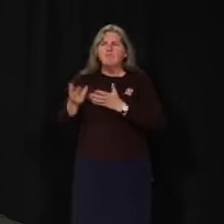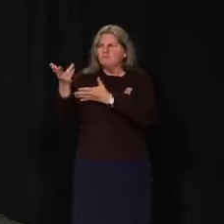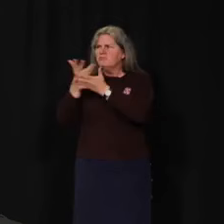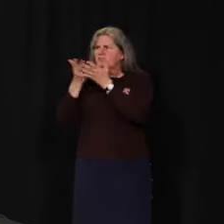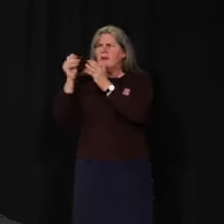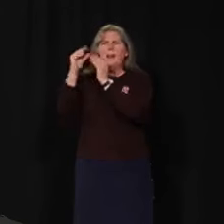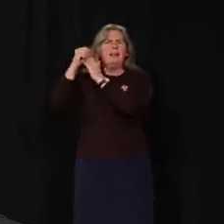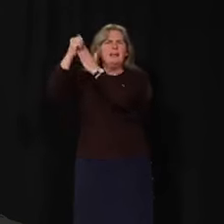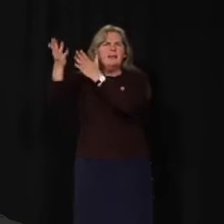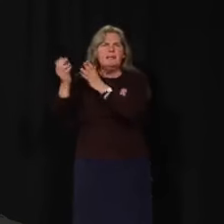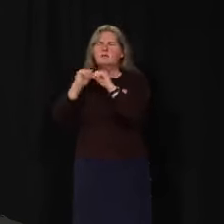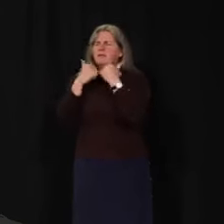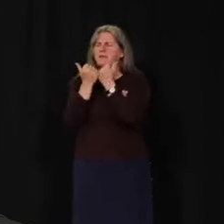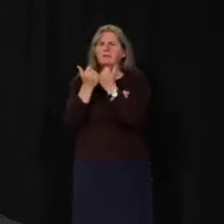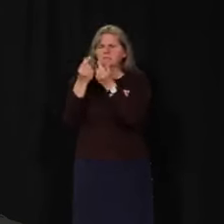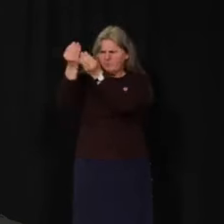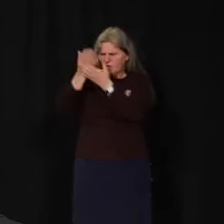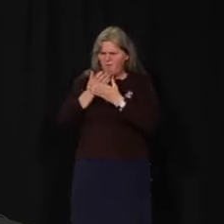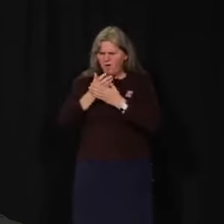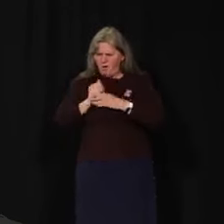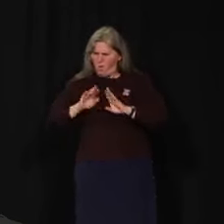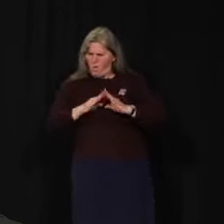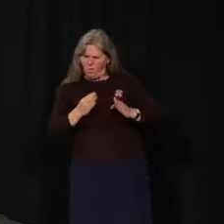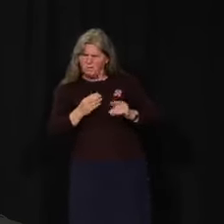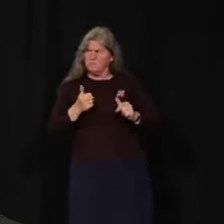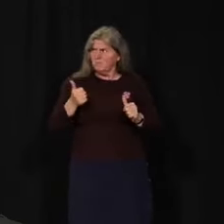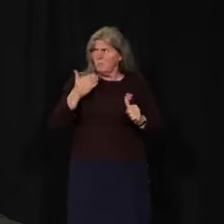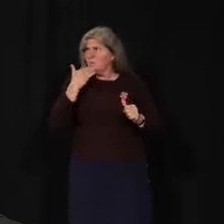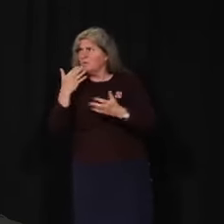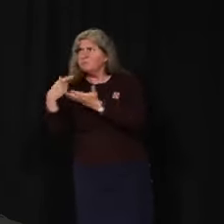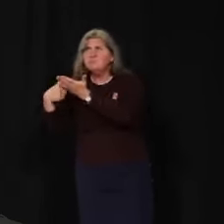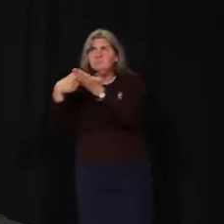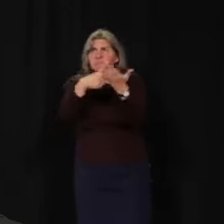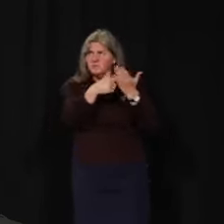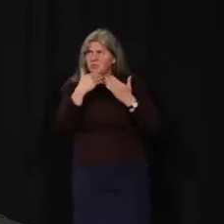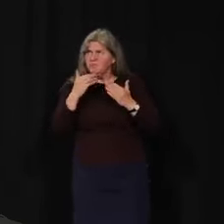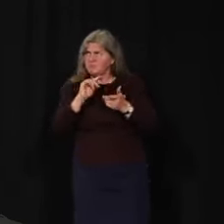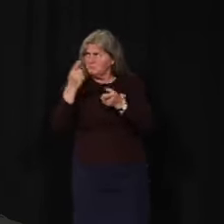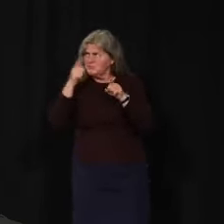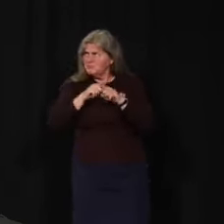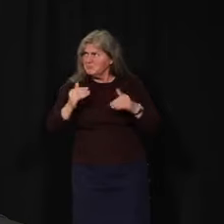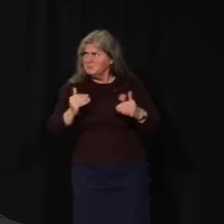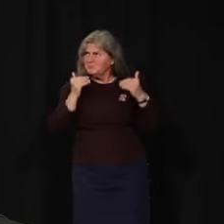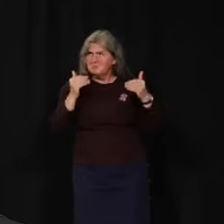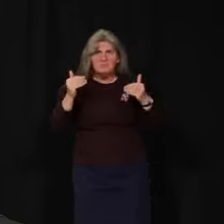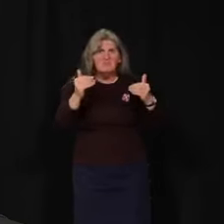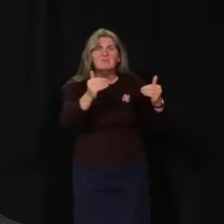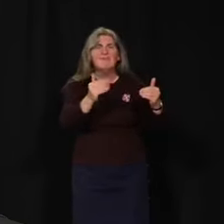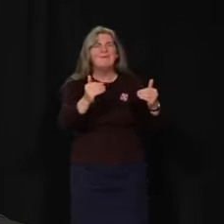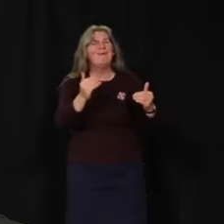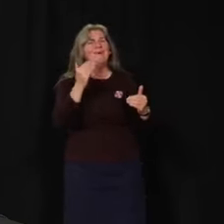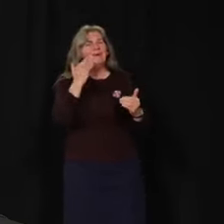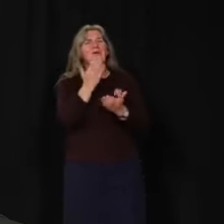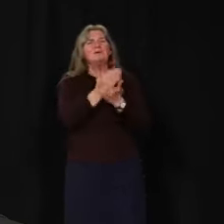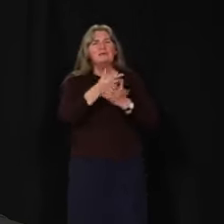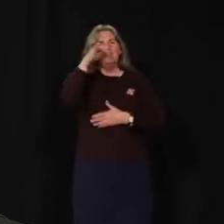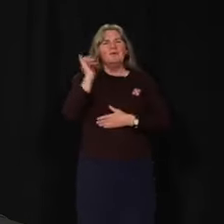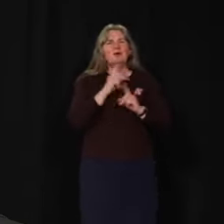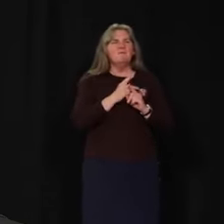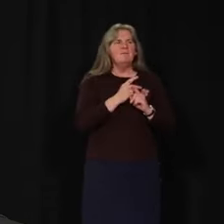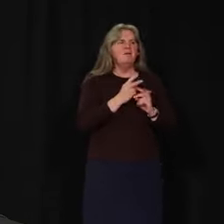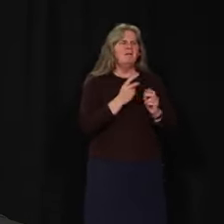other changes as they come. I know that there are Yukoners who would like this process to go faster, and there are also